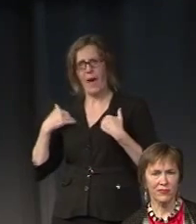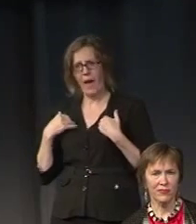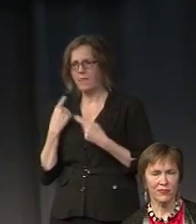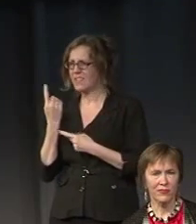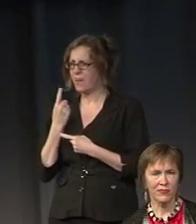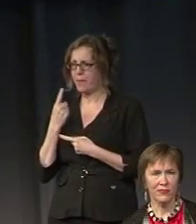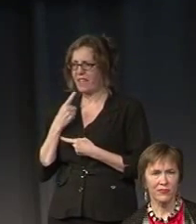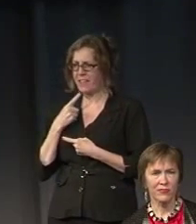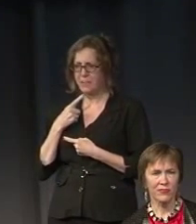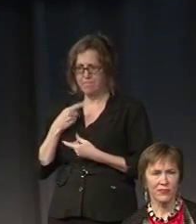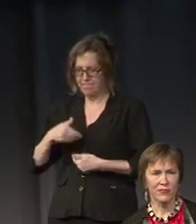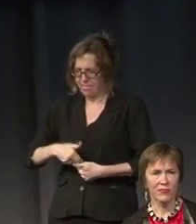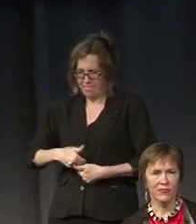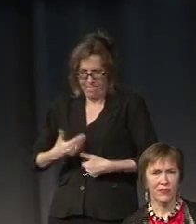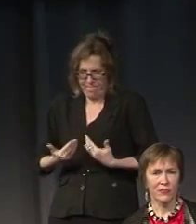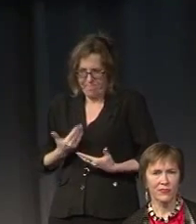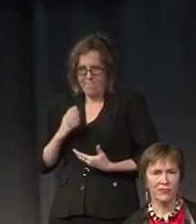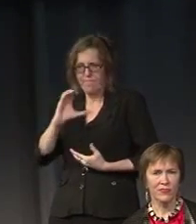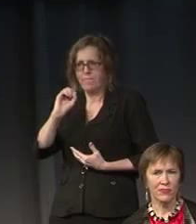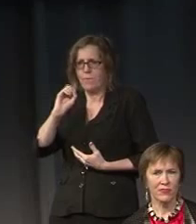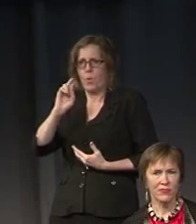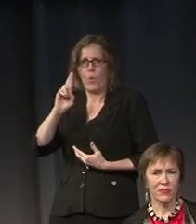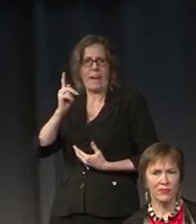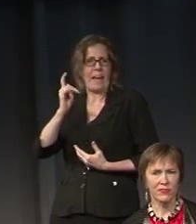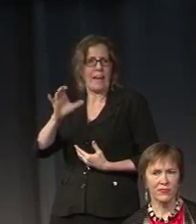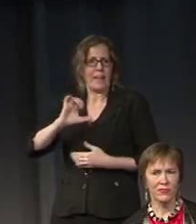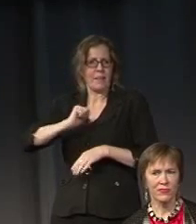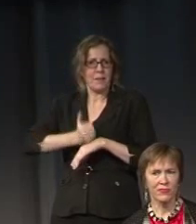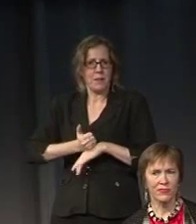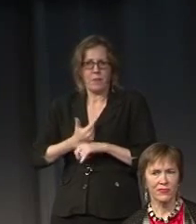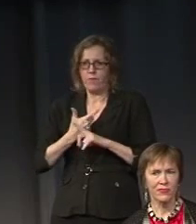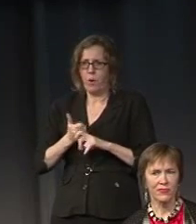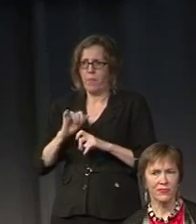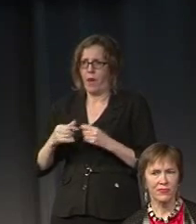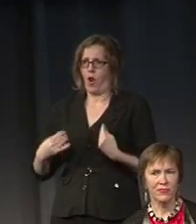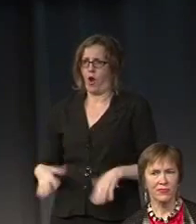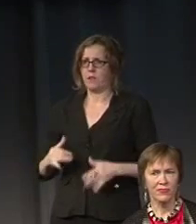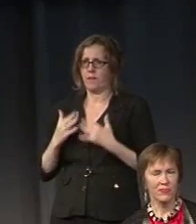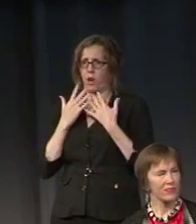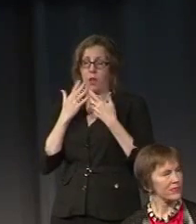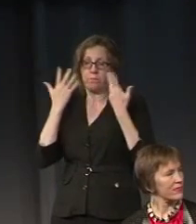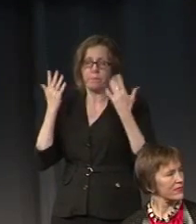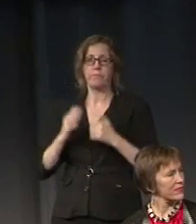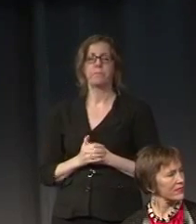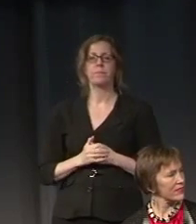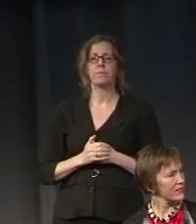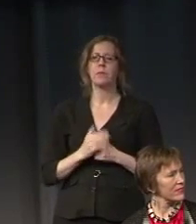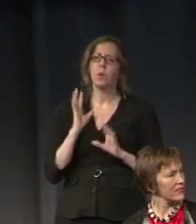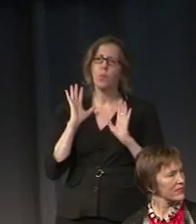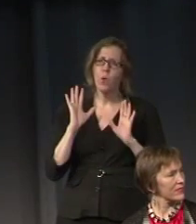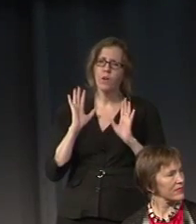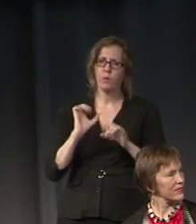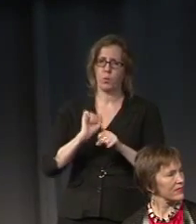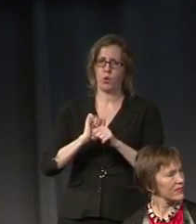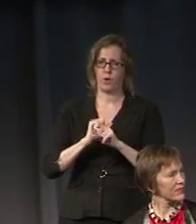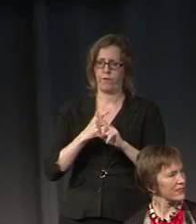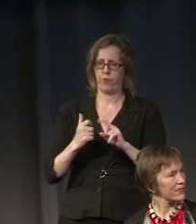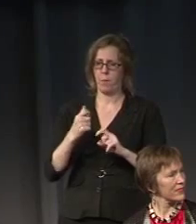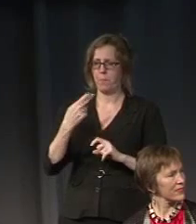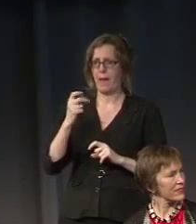for this assertion. There's some lovely work from Helen Mayberg's group who used deep